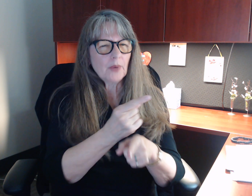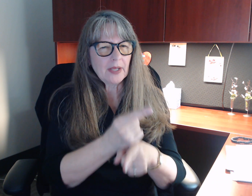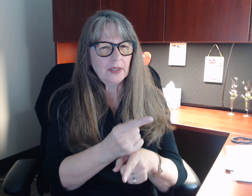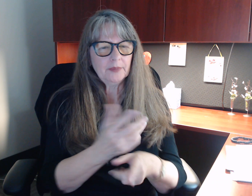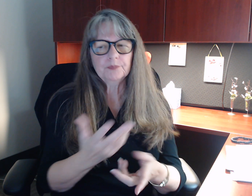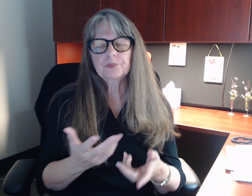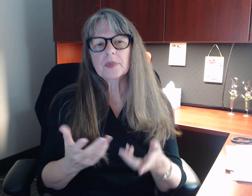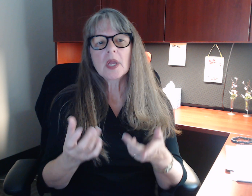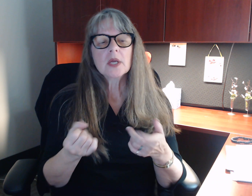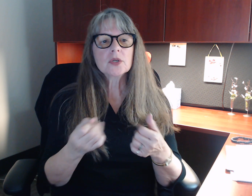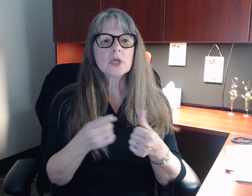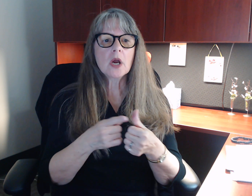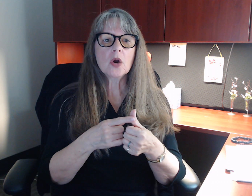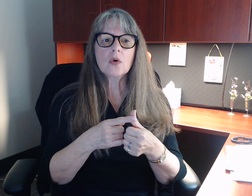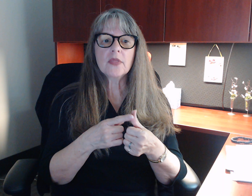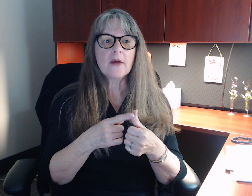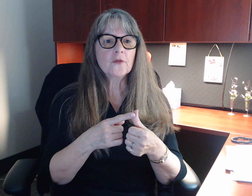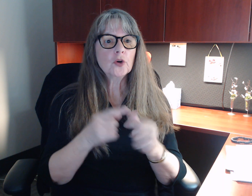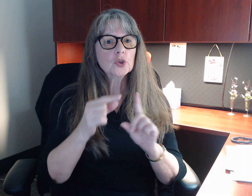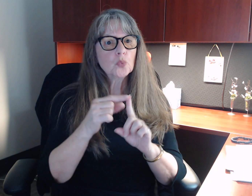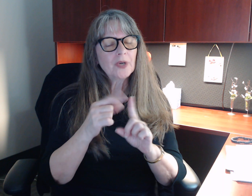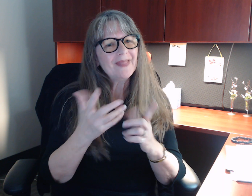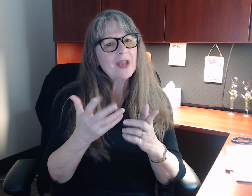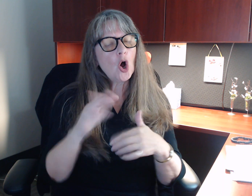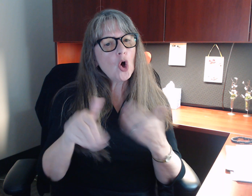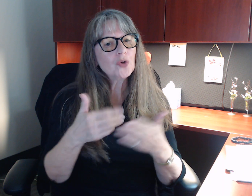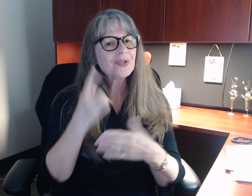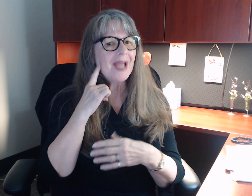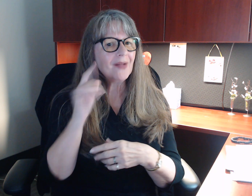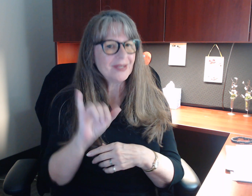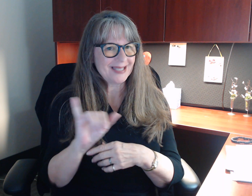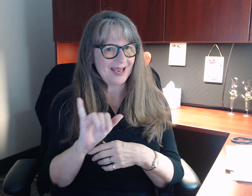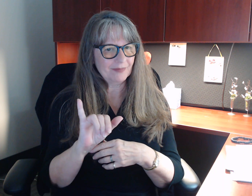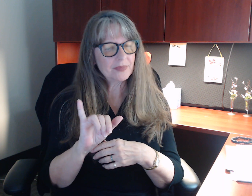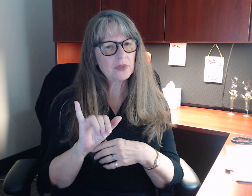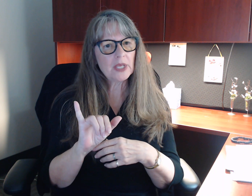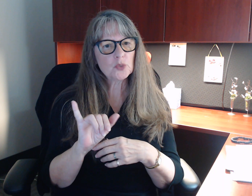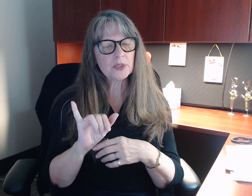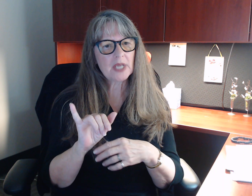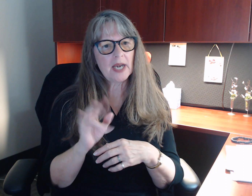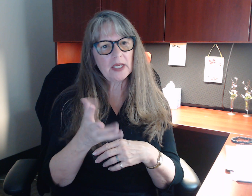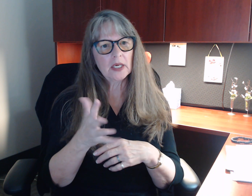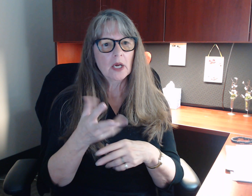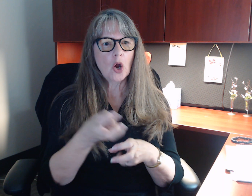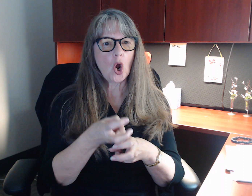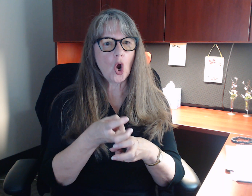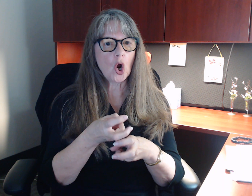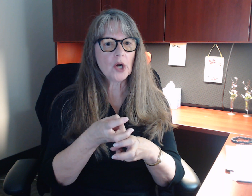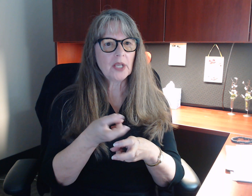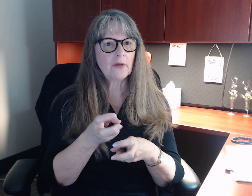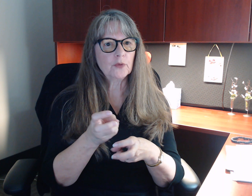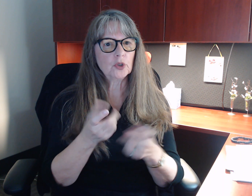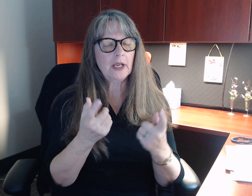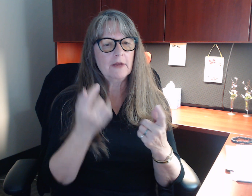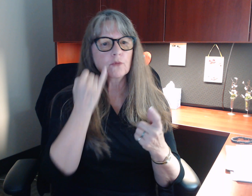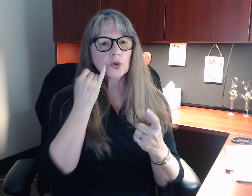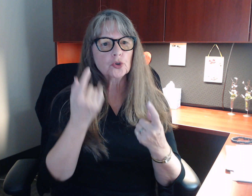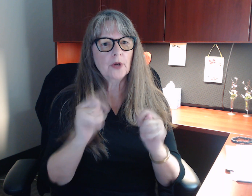incorrectly. So that first word, and they all sound the same. So that's what's kind of hard, like if we're trying